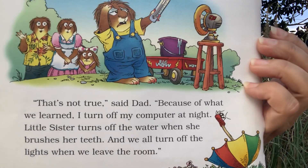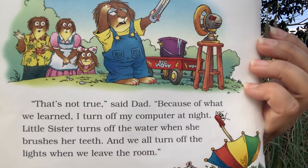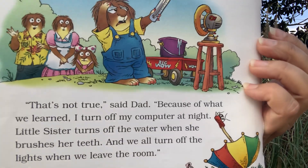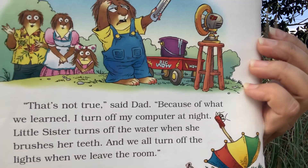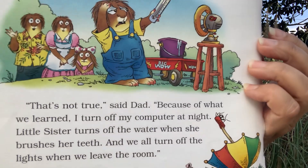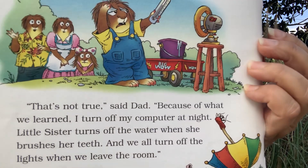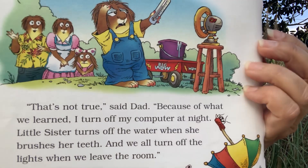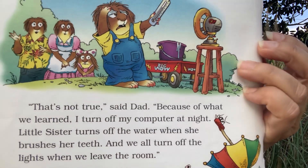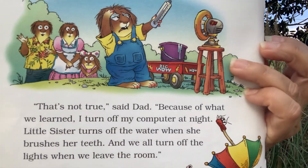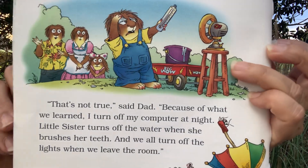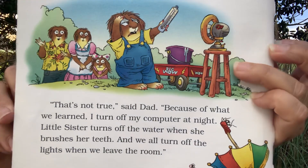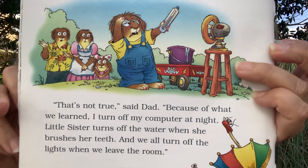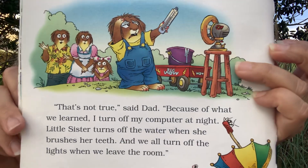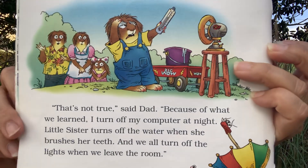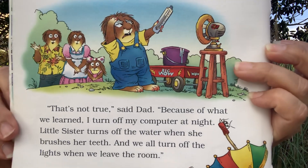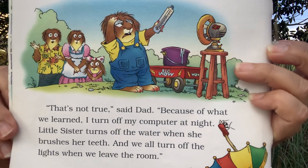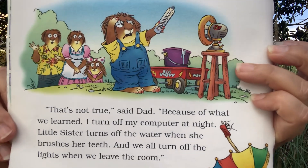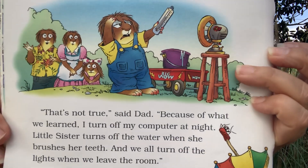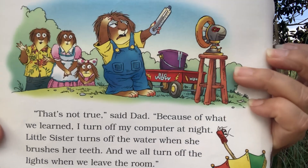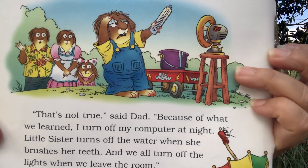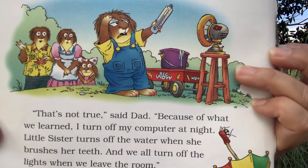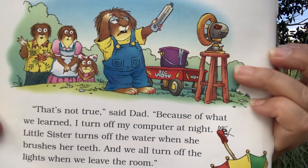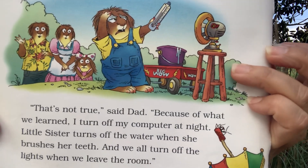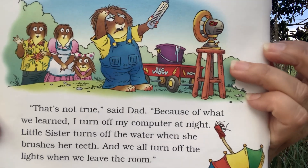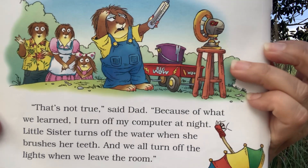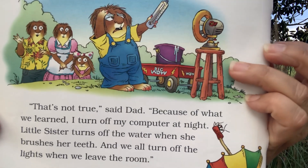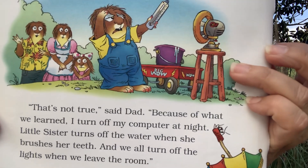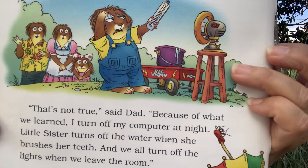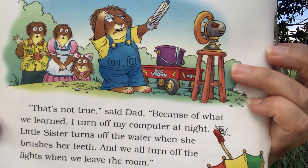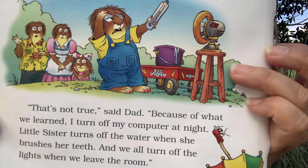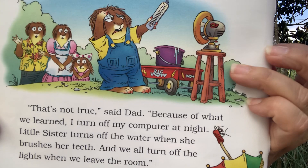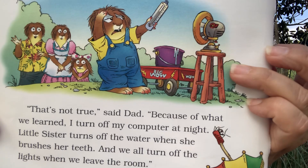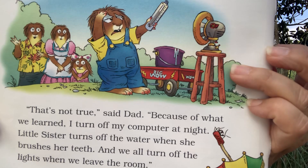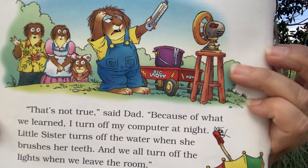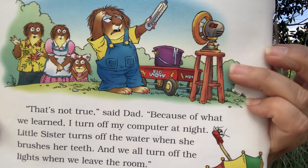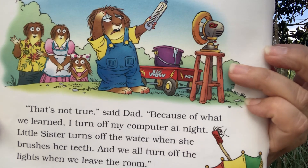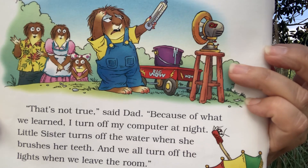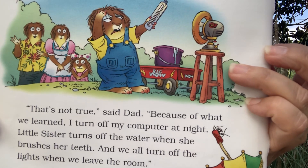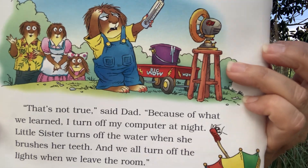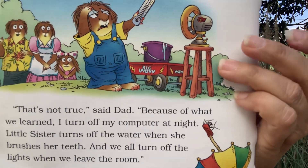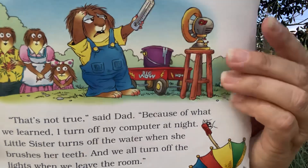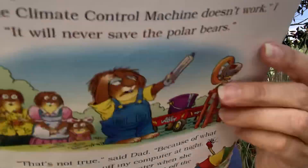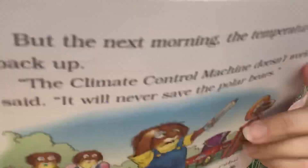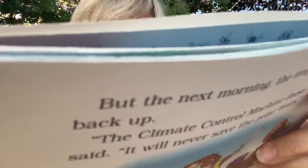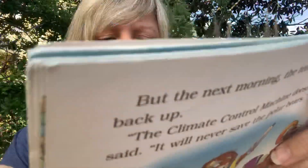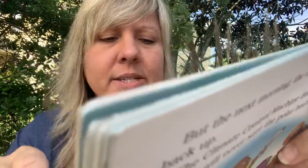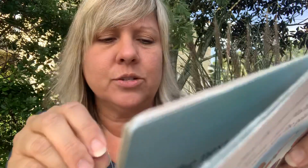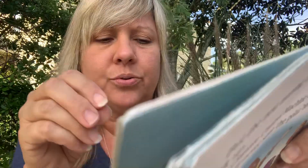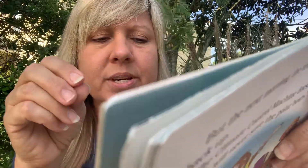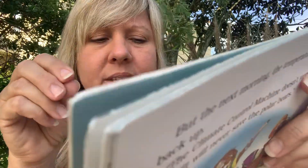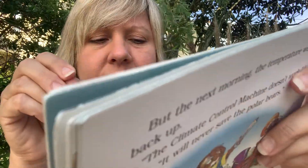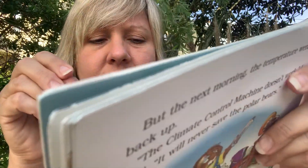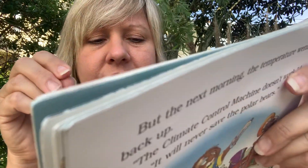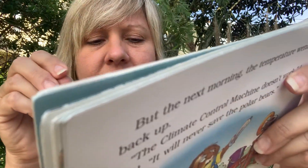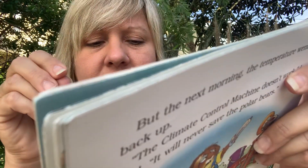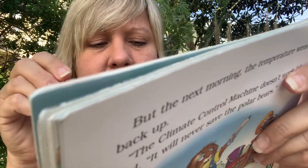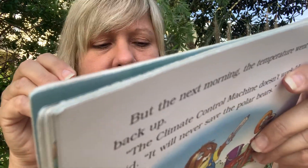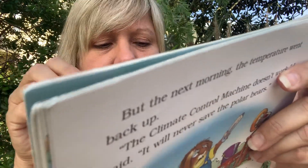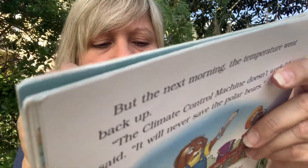Then Dad added, "You and your friends collected bottles, cans, and newspapers to recycle. You also planted trees for the fresh, clean